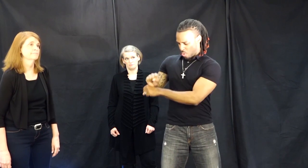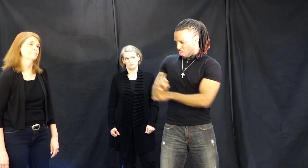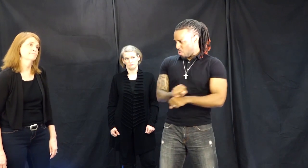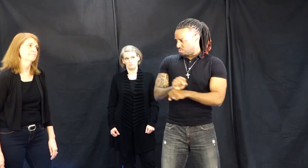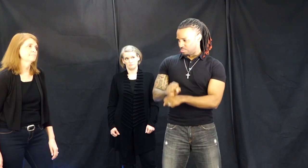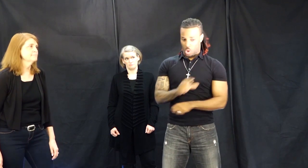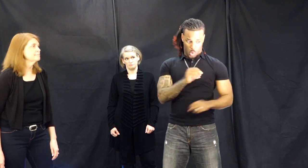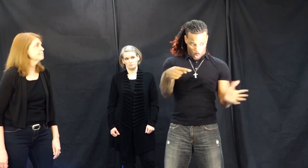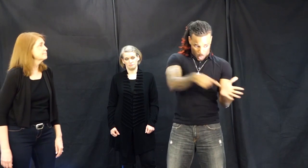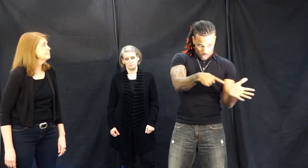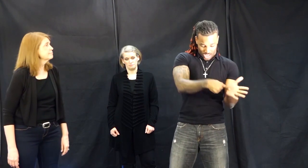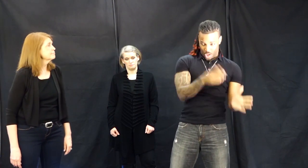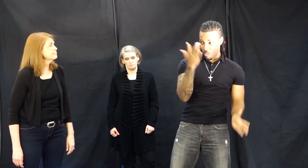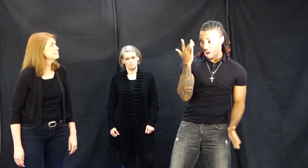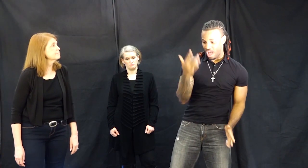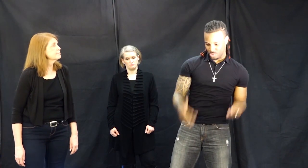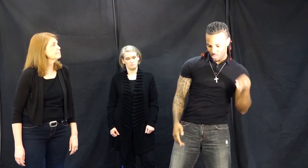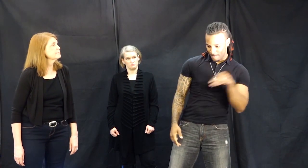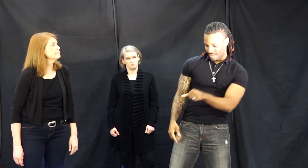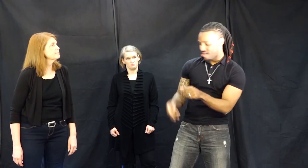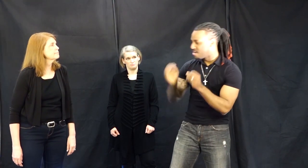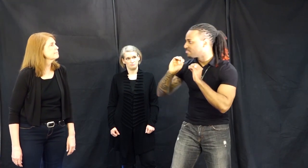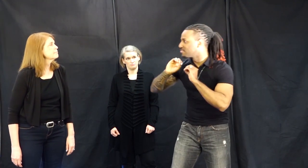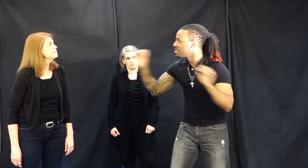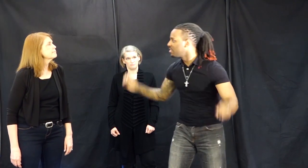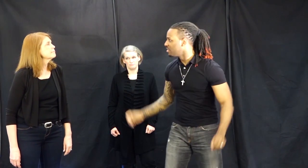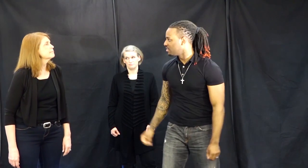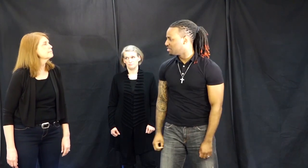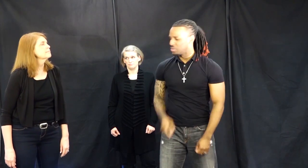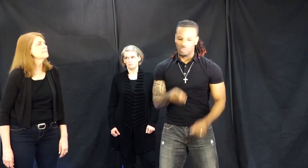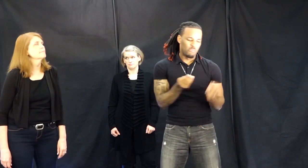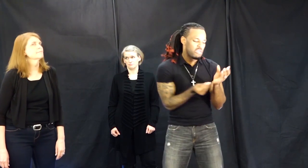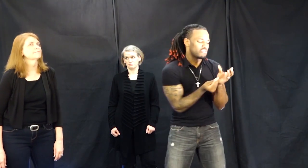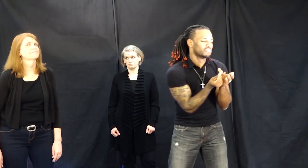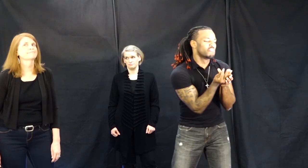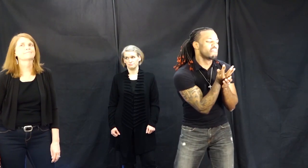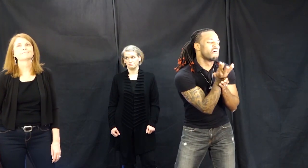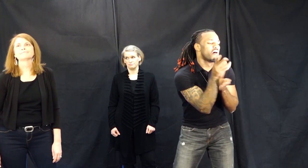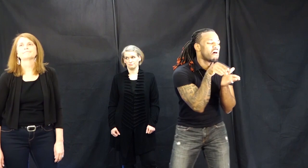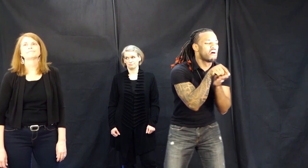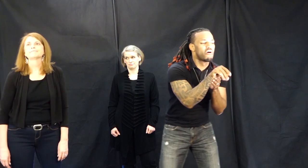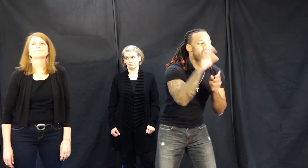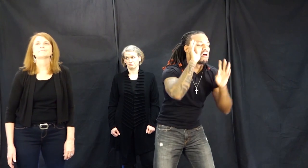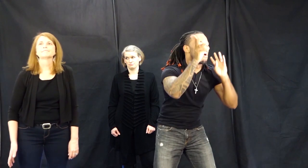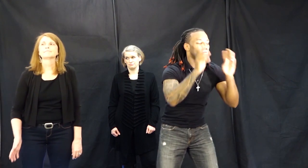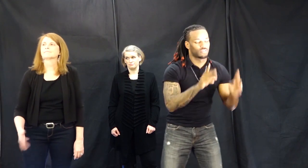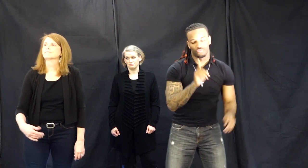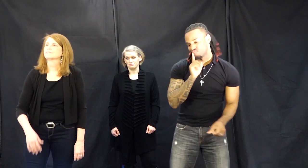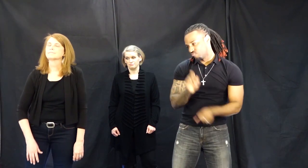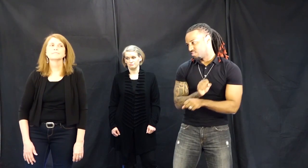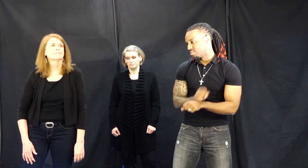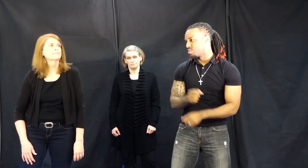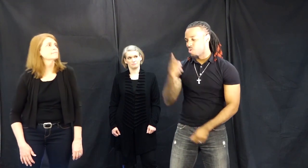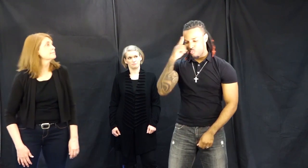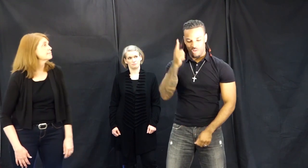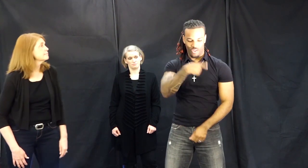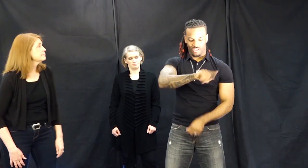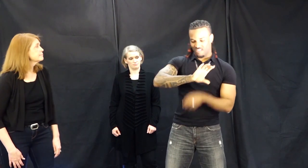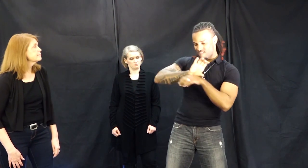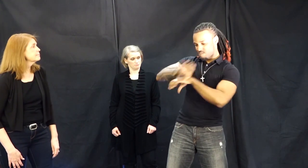Hey neighbor, your debts are paid cause you don't pay for labor. We plant seeds in the South, we create, they keep ranting. We know who's really